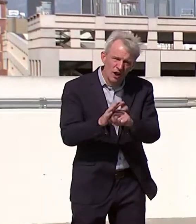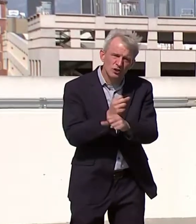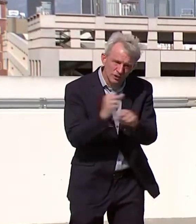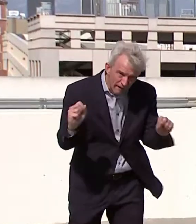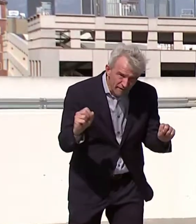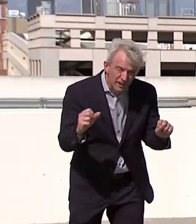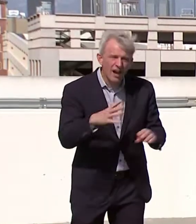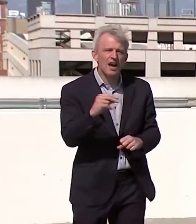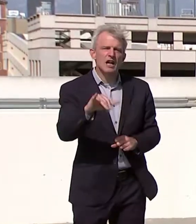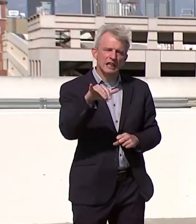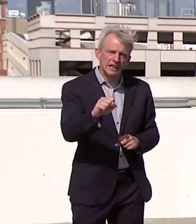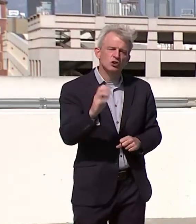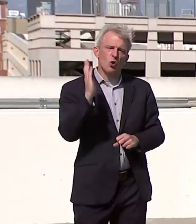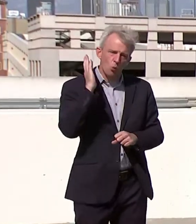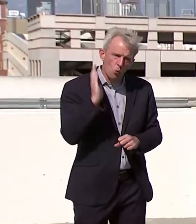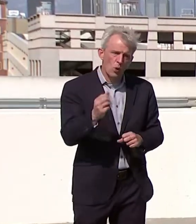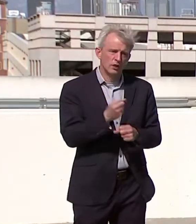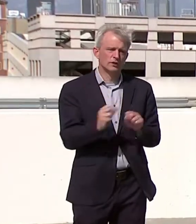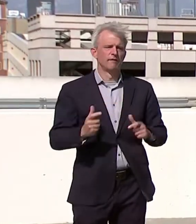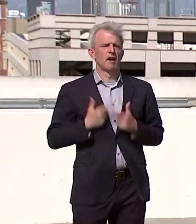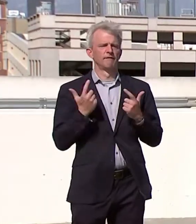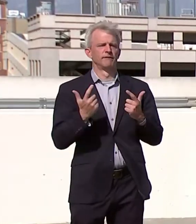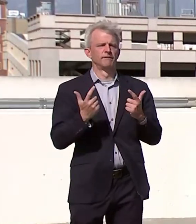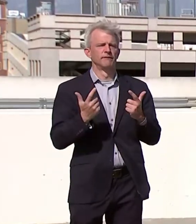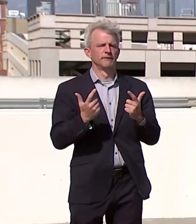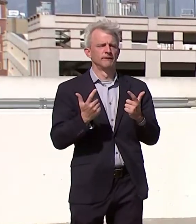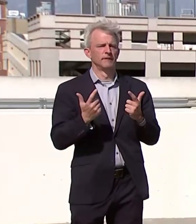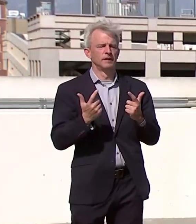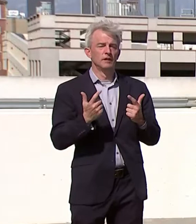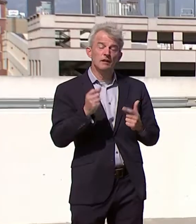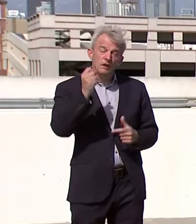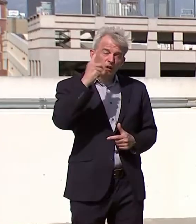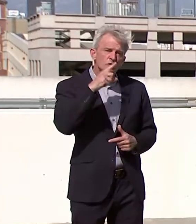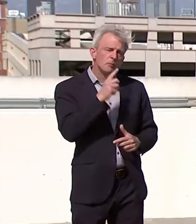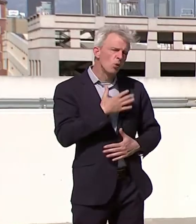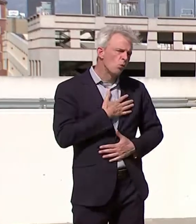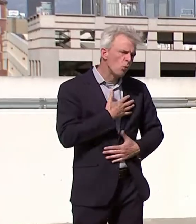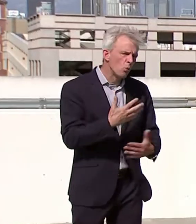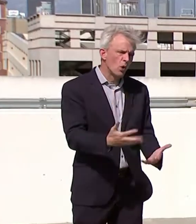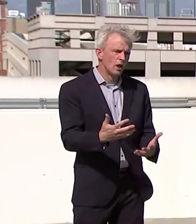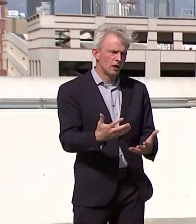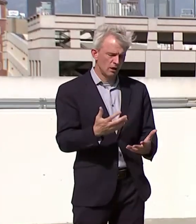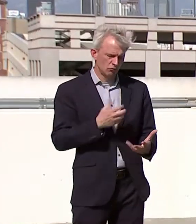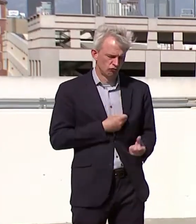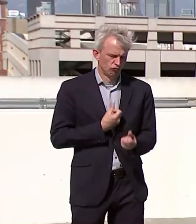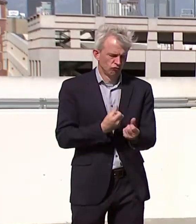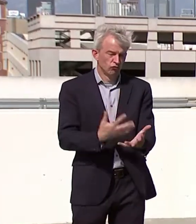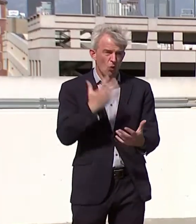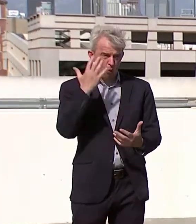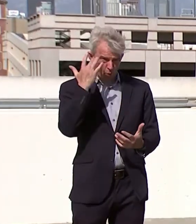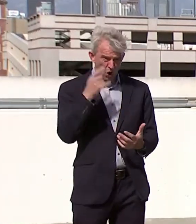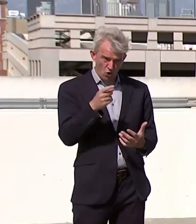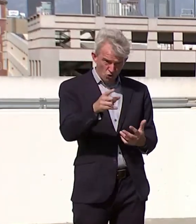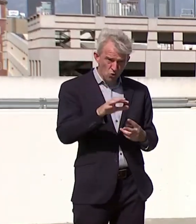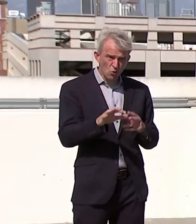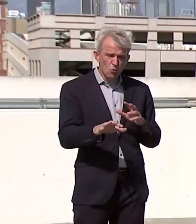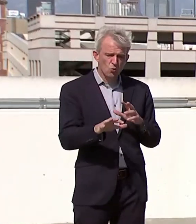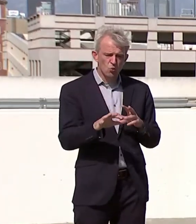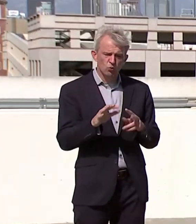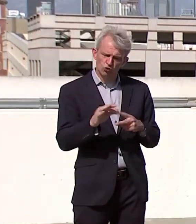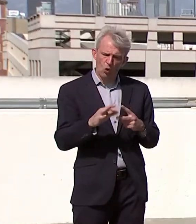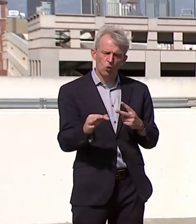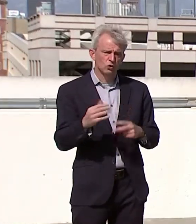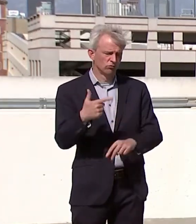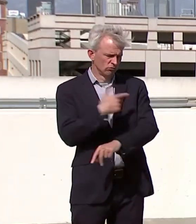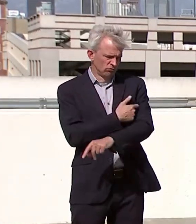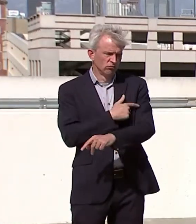yes, they will save lives. Being willing to share your story about why you chose to get vaccinated and why this is